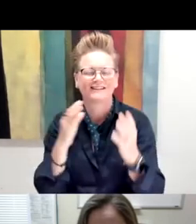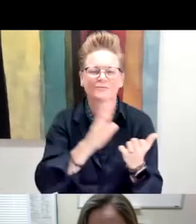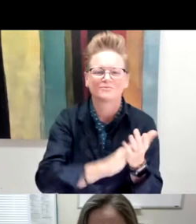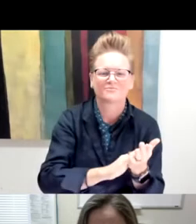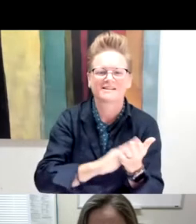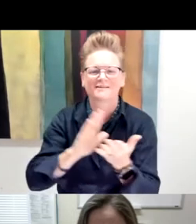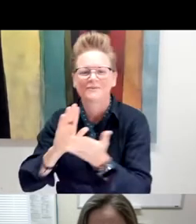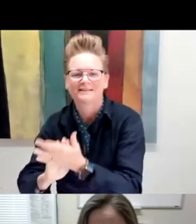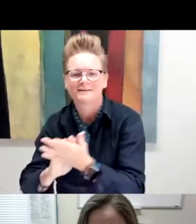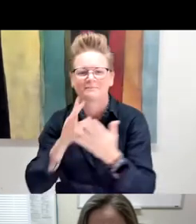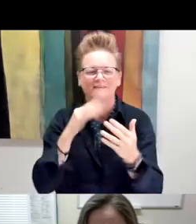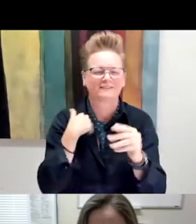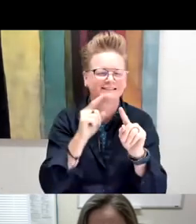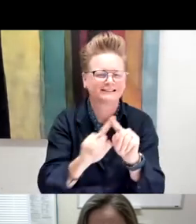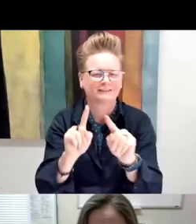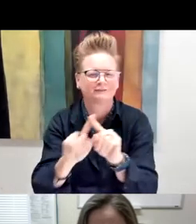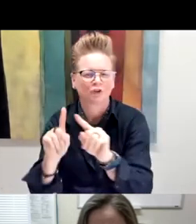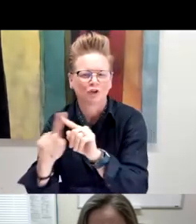are signed,